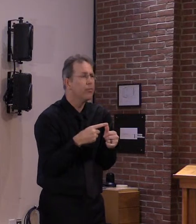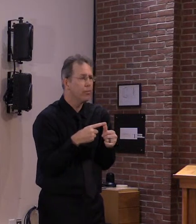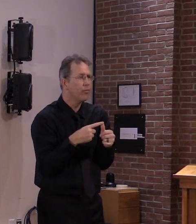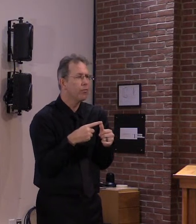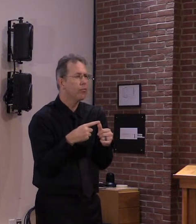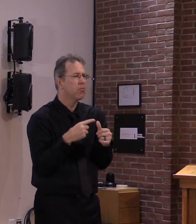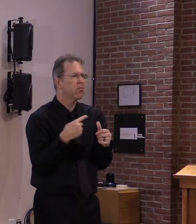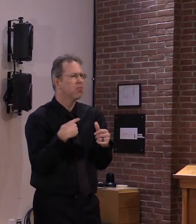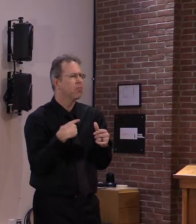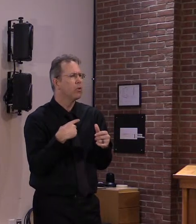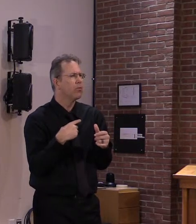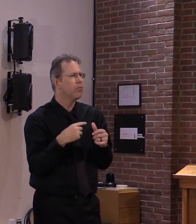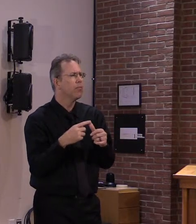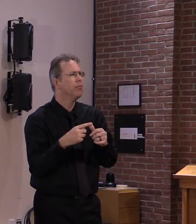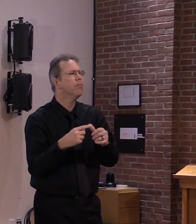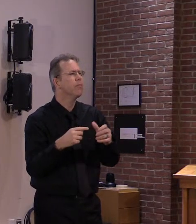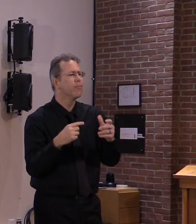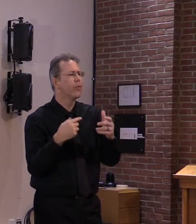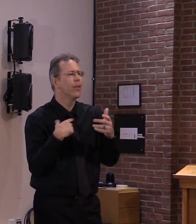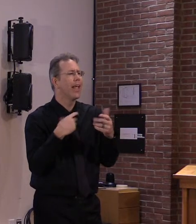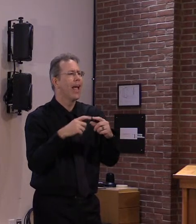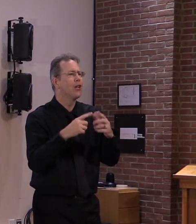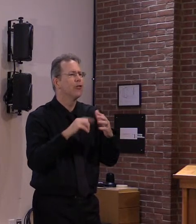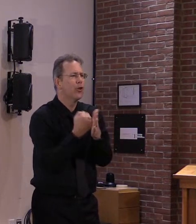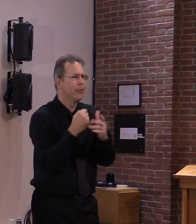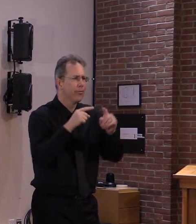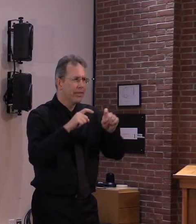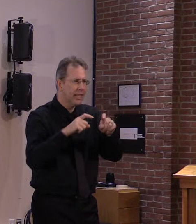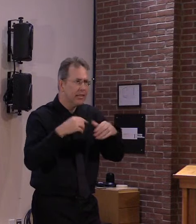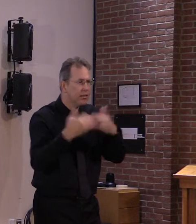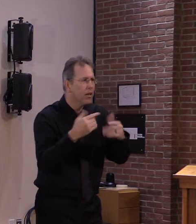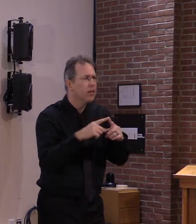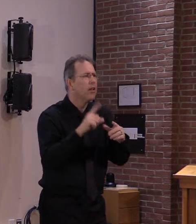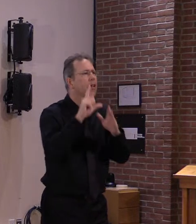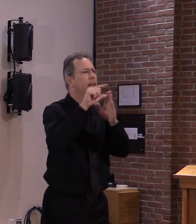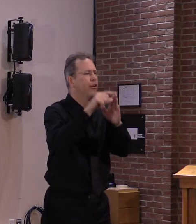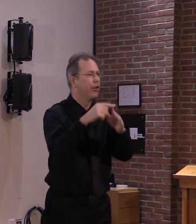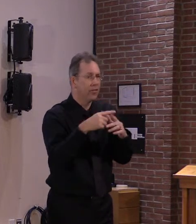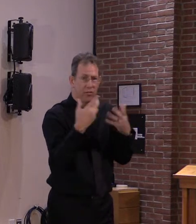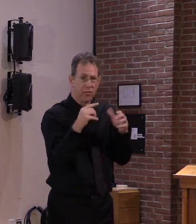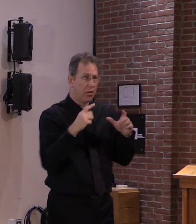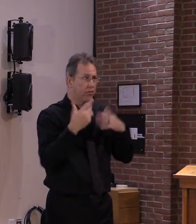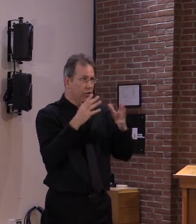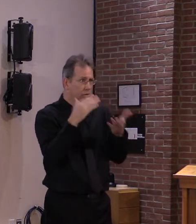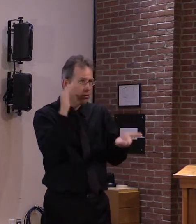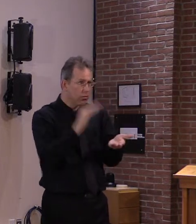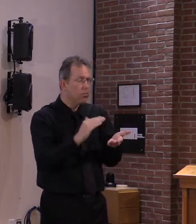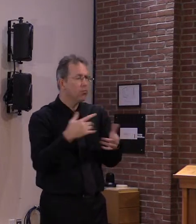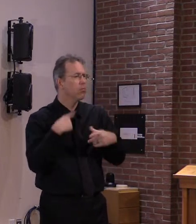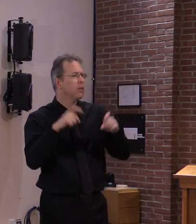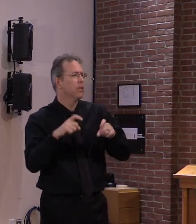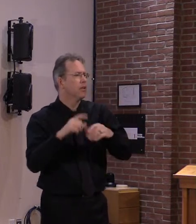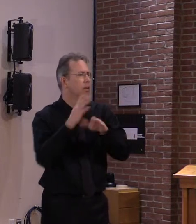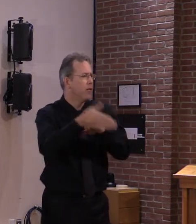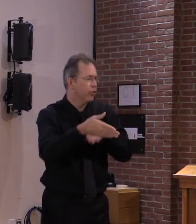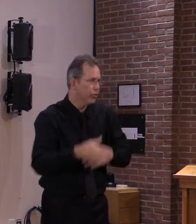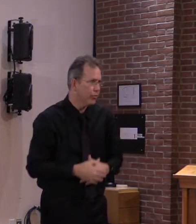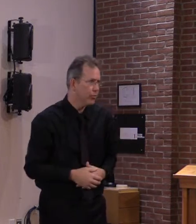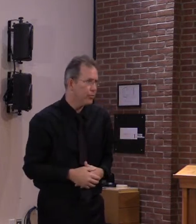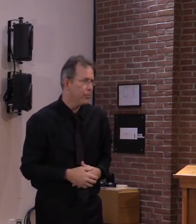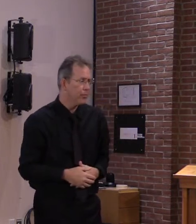the long-term care facility at Elderwood with the 14 positive in residents and